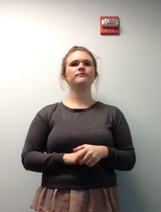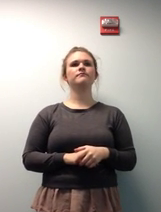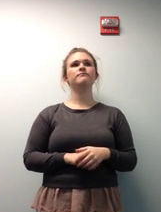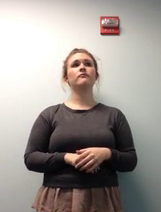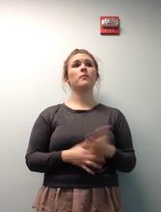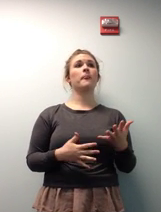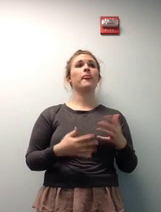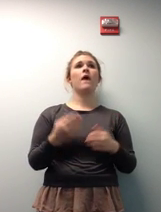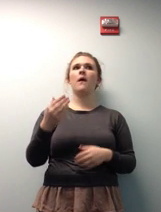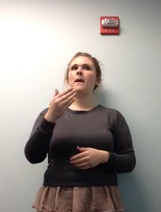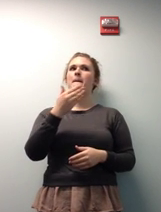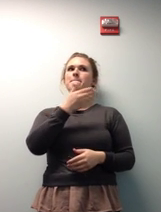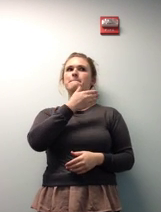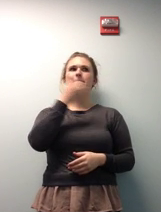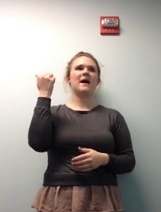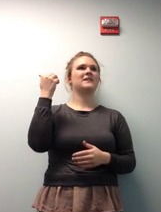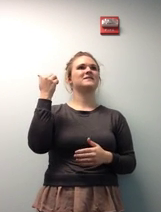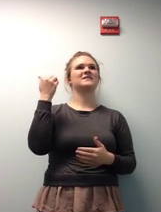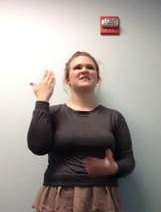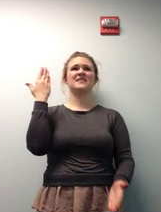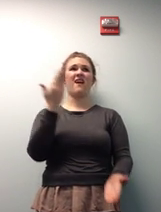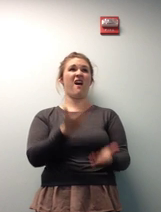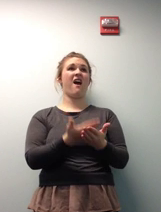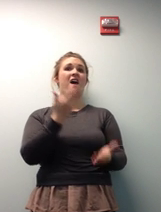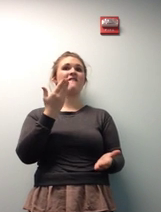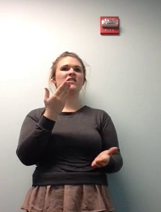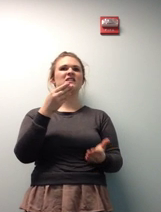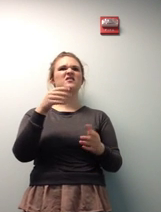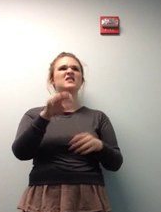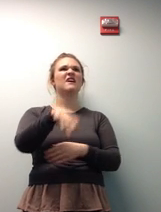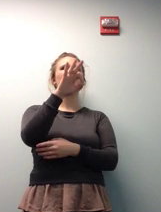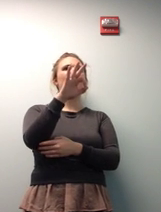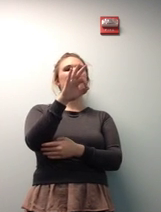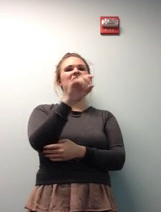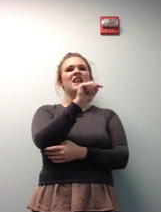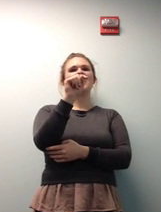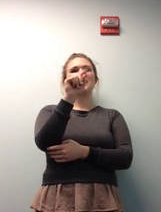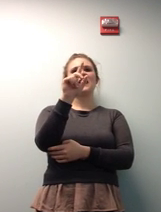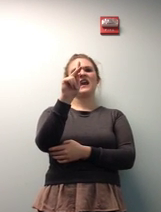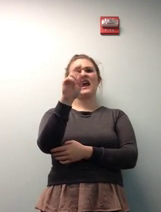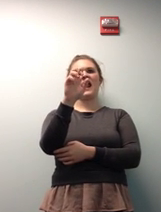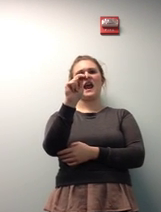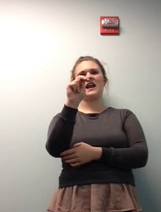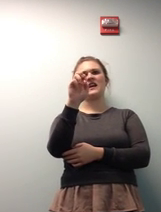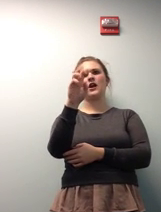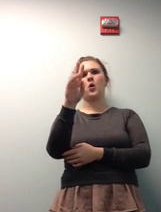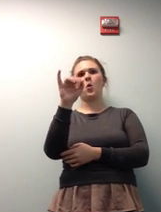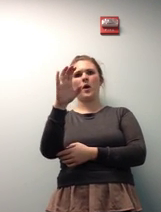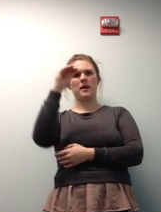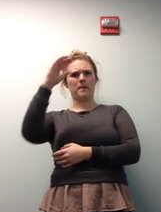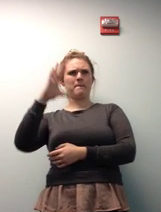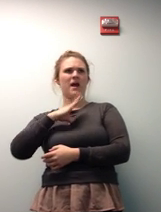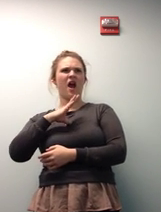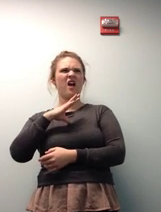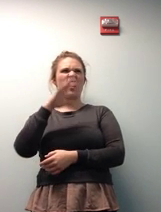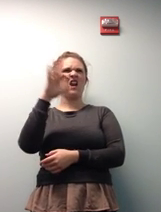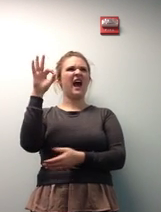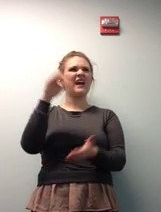best evidence of this is the finding of the Kennewick Man. The 9,500-year-old Kennewick skeletal remains were found